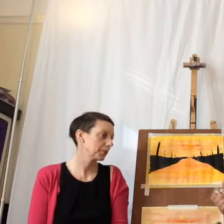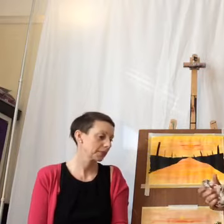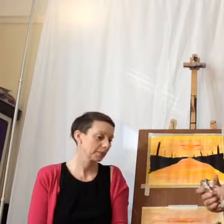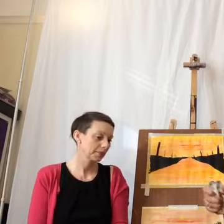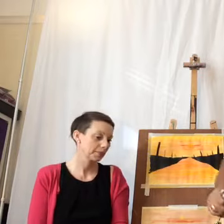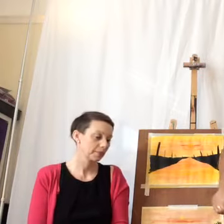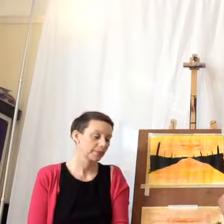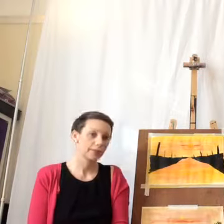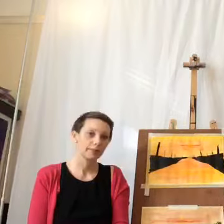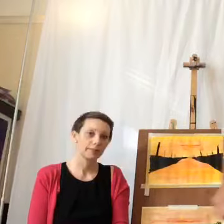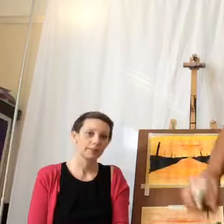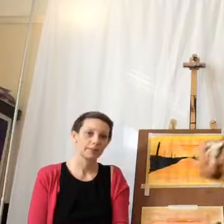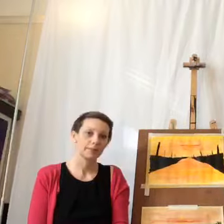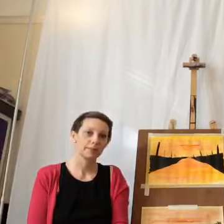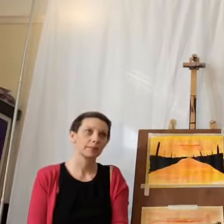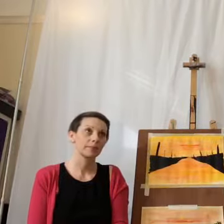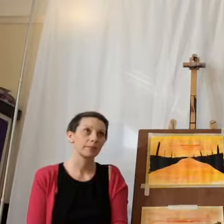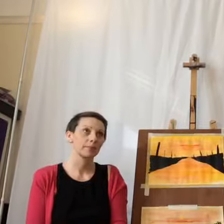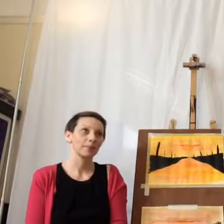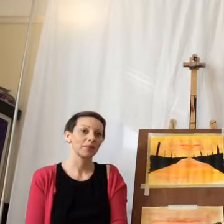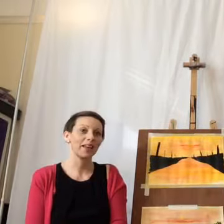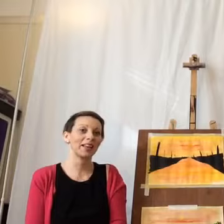Yeah. I've just got to go over here a minute.